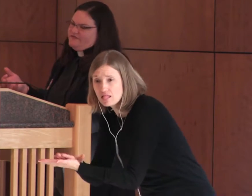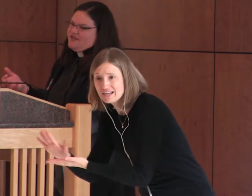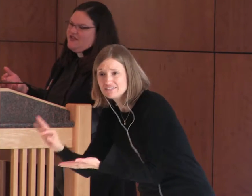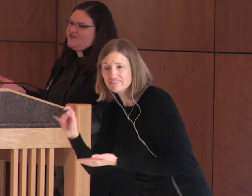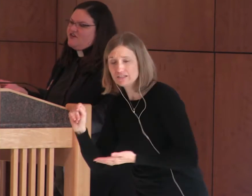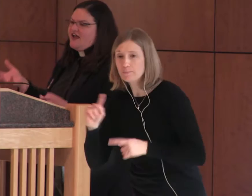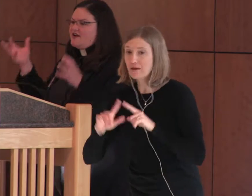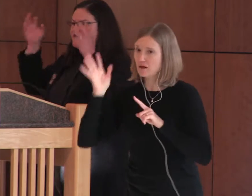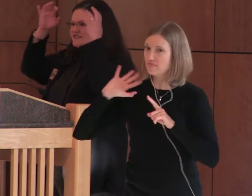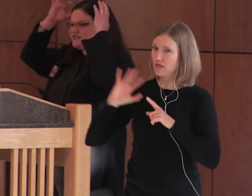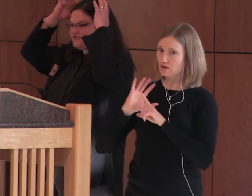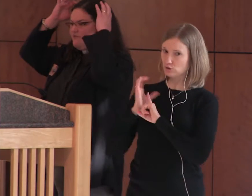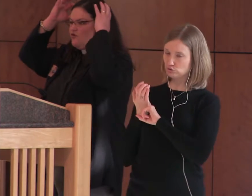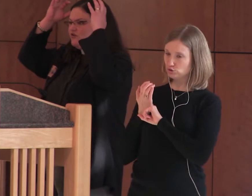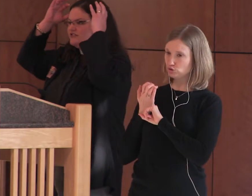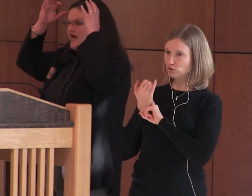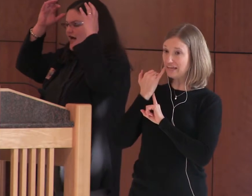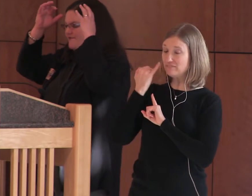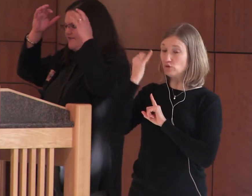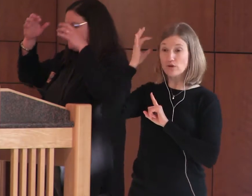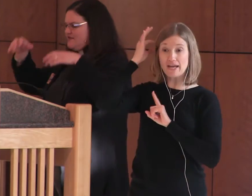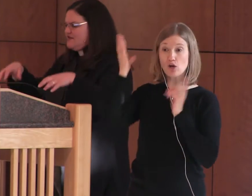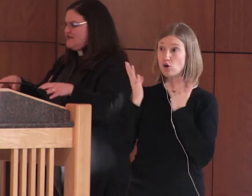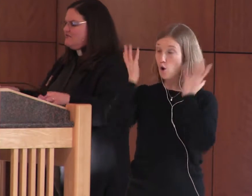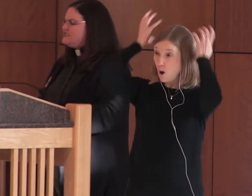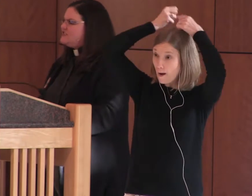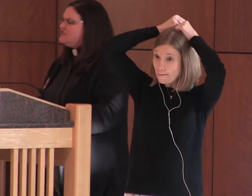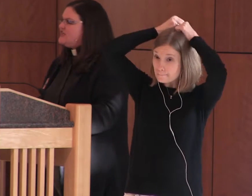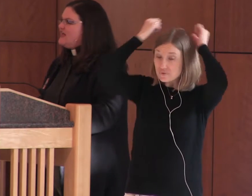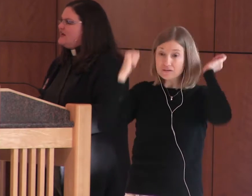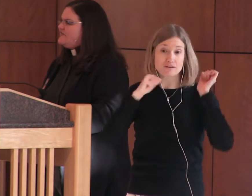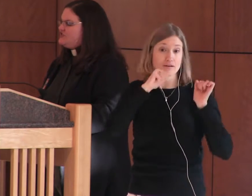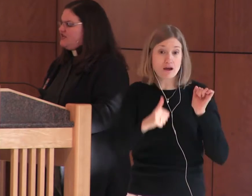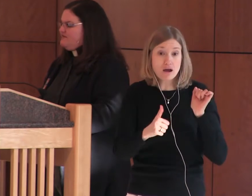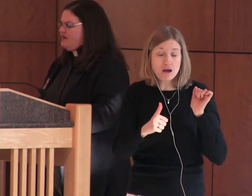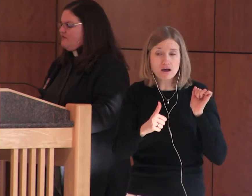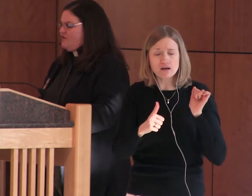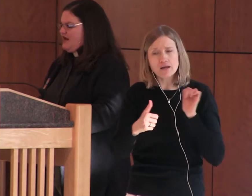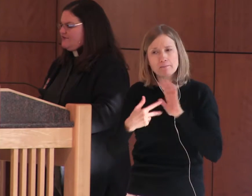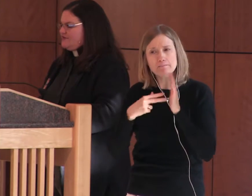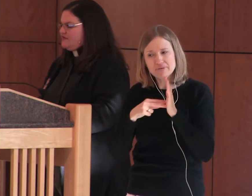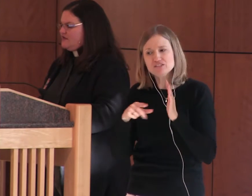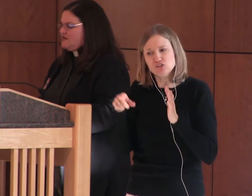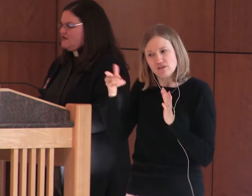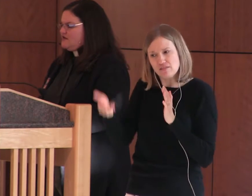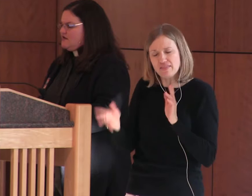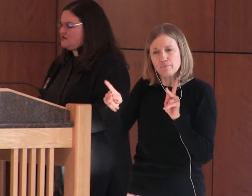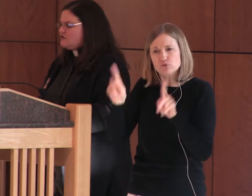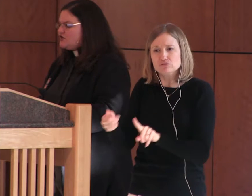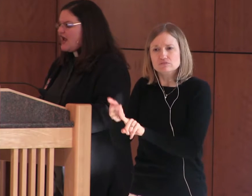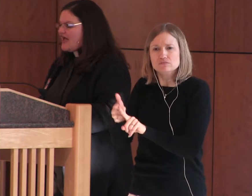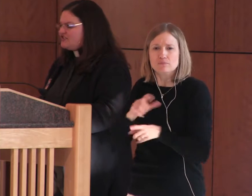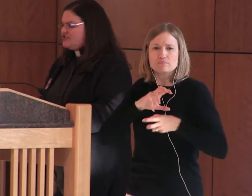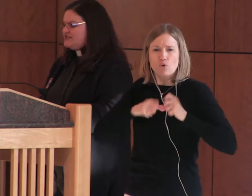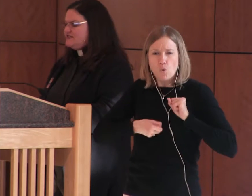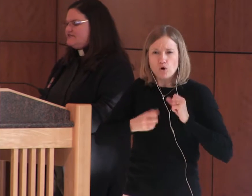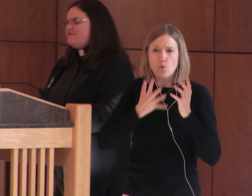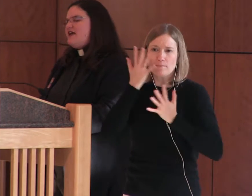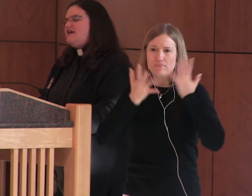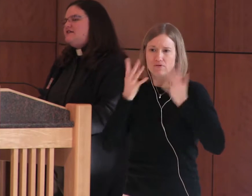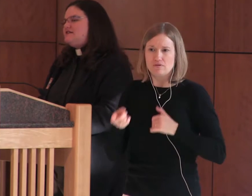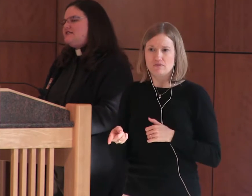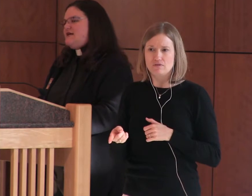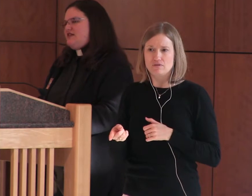day, if your hair wasn't pulled up, it was a sign of shame and mourning. So her